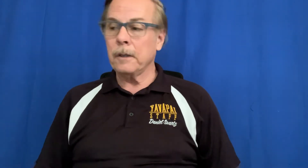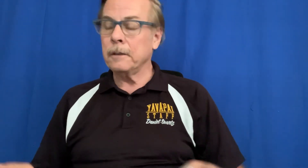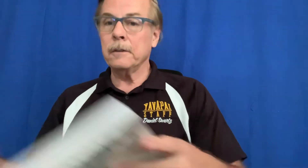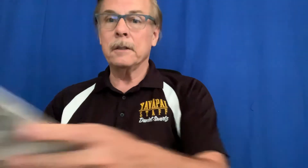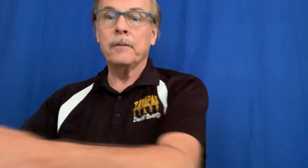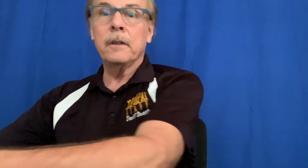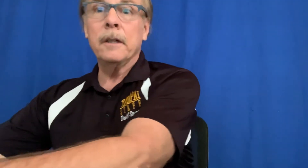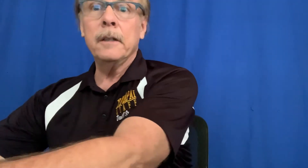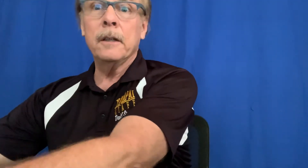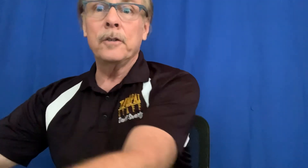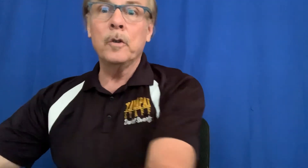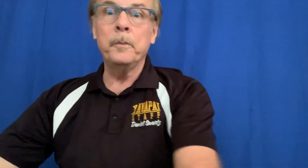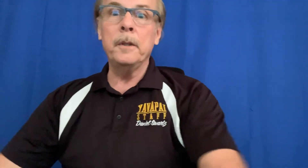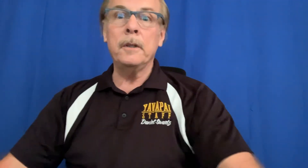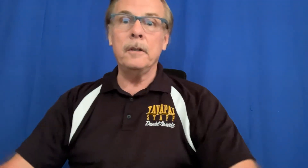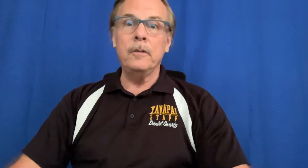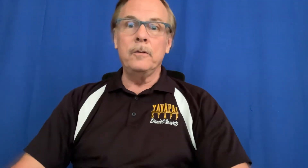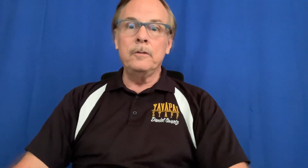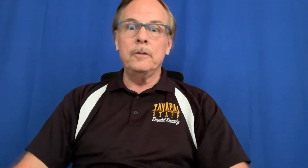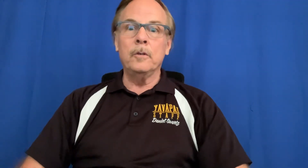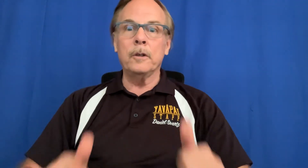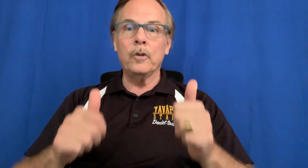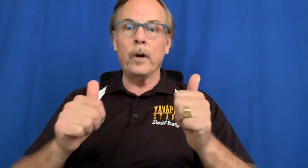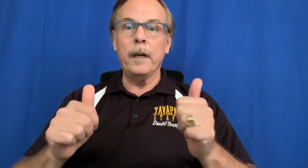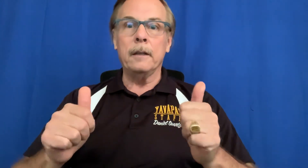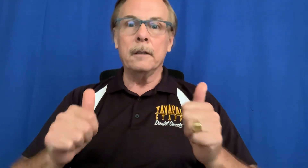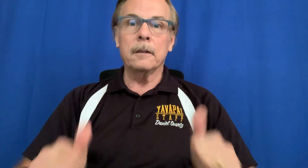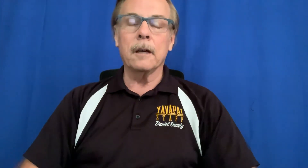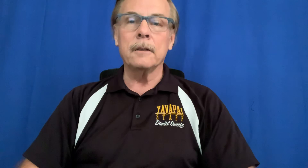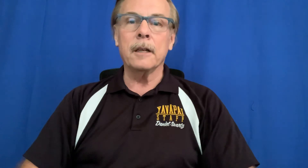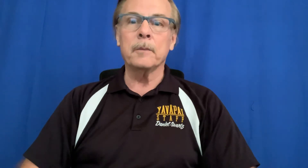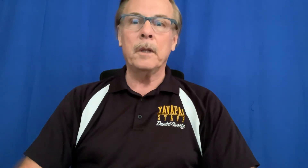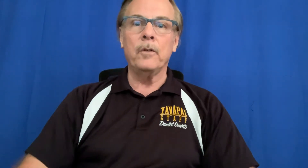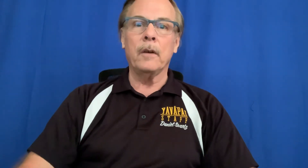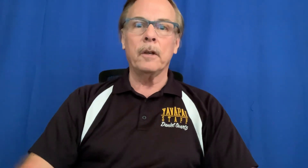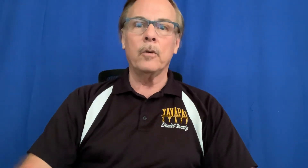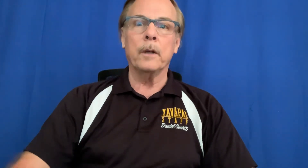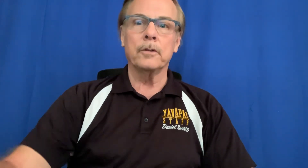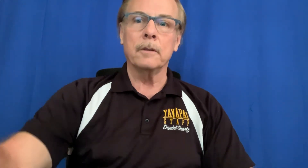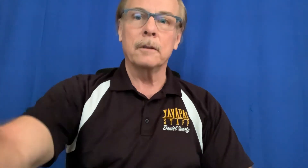exercises and everything, and you'll be doing great. Contact me if you have any questions.